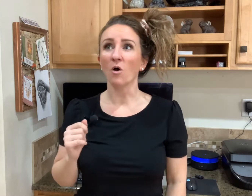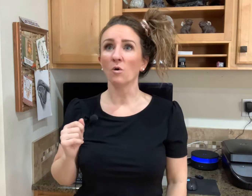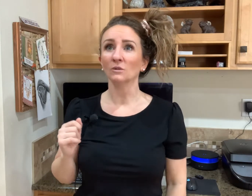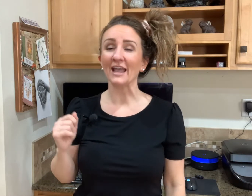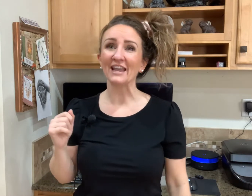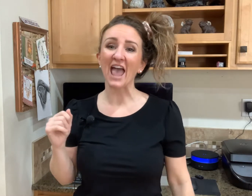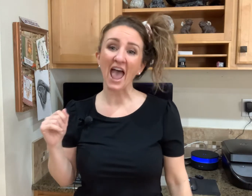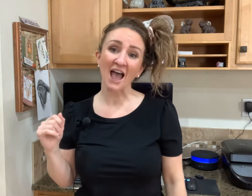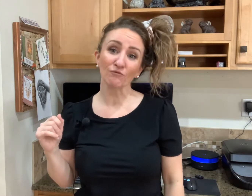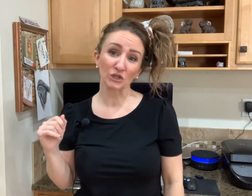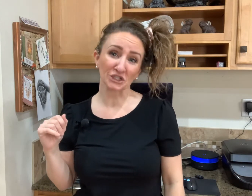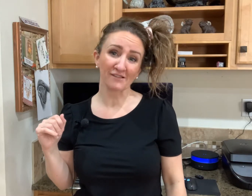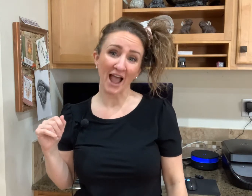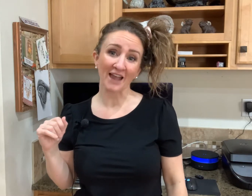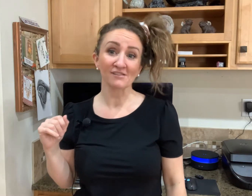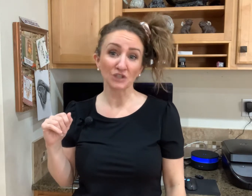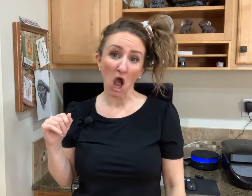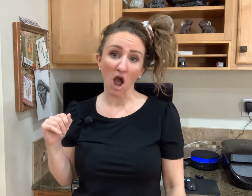So like an average sized dog